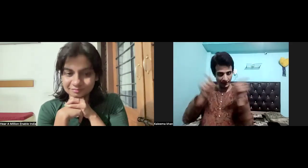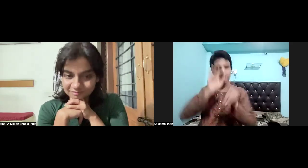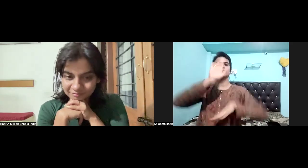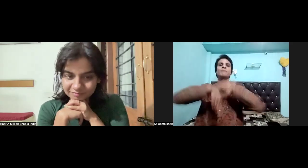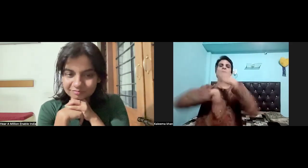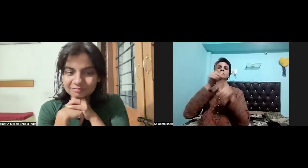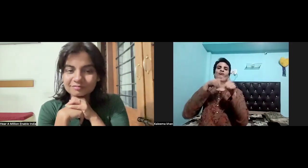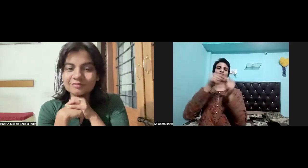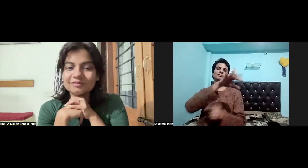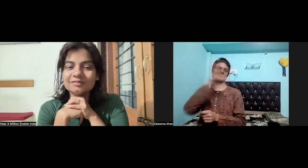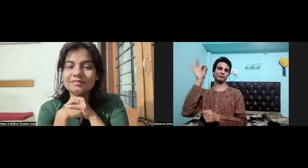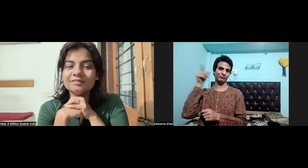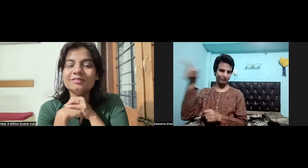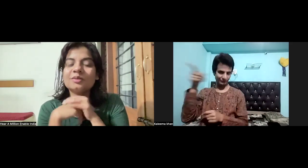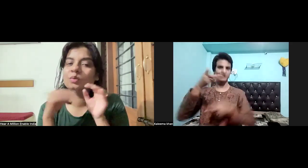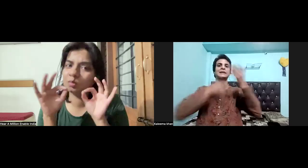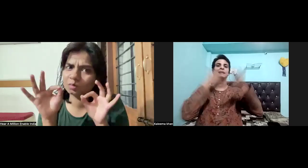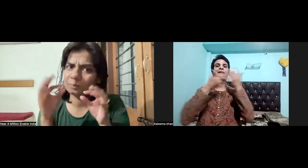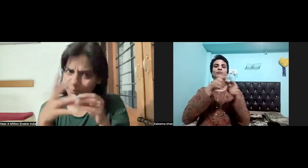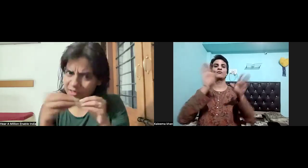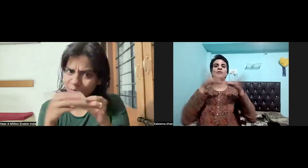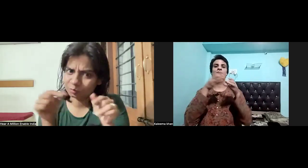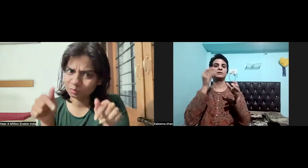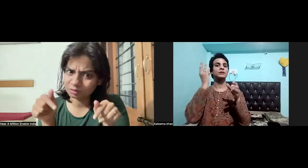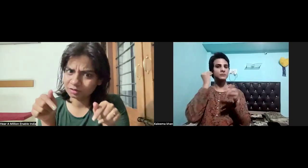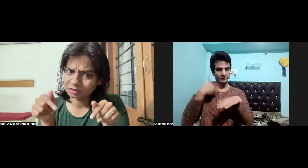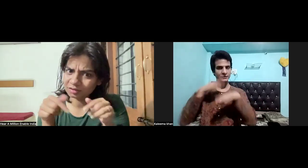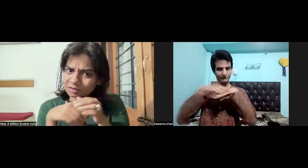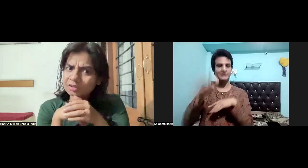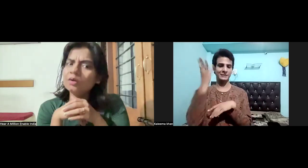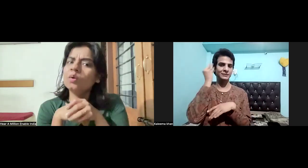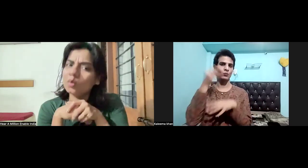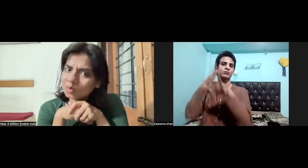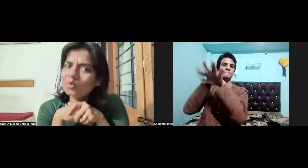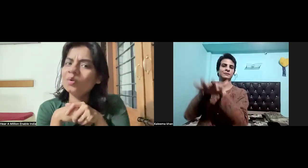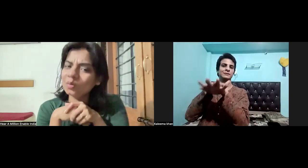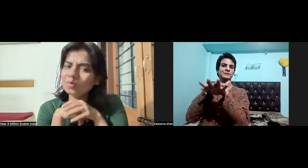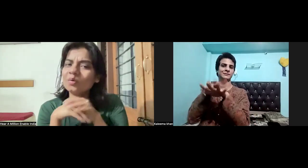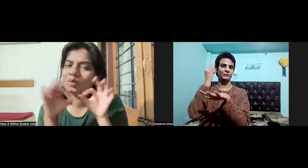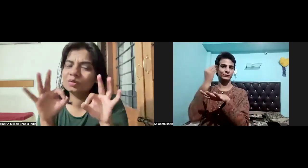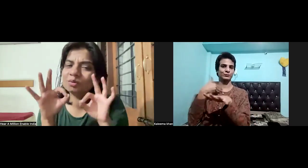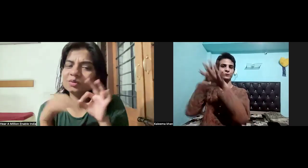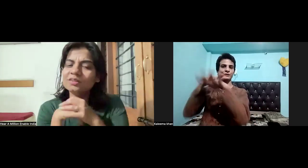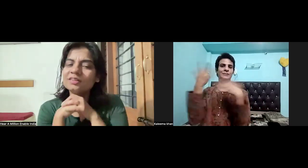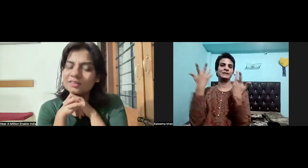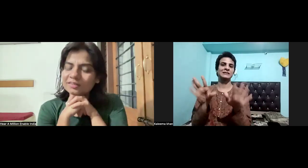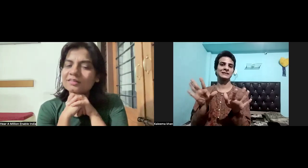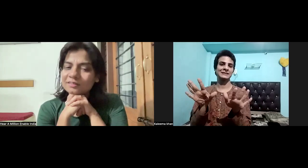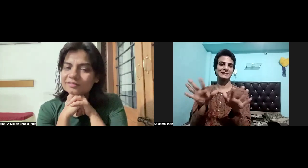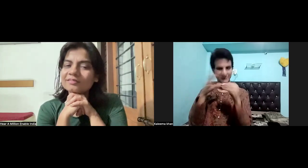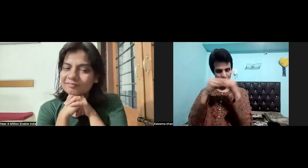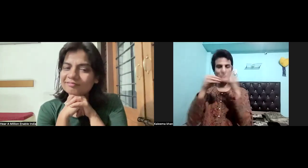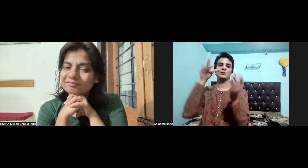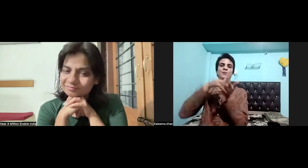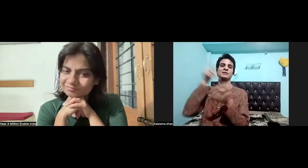how they provided me the training, and they provided me the job. So it you had the training along